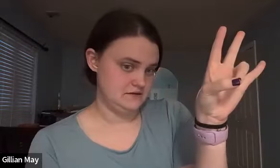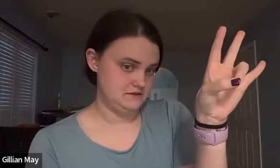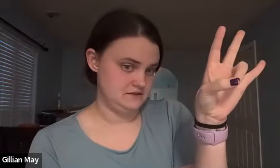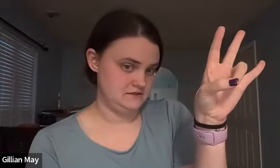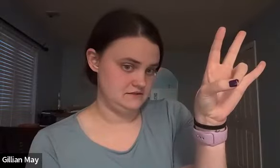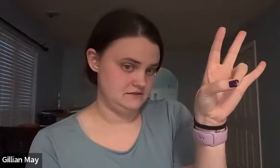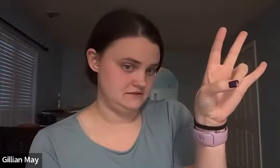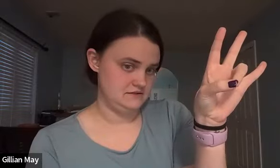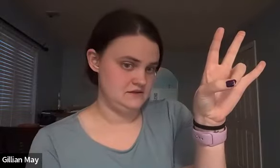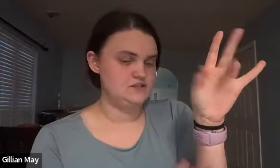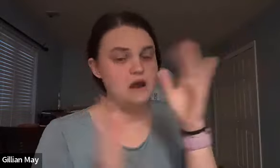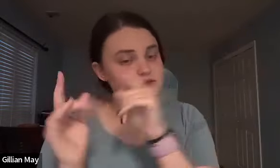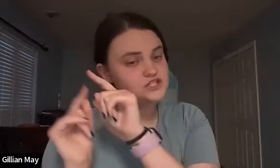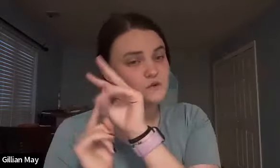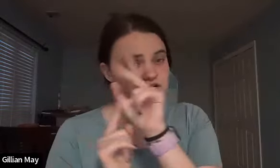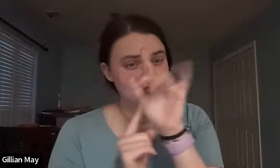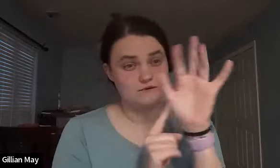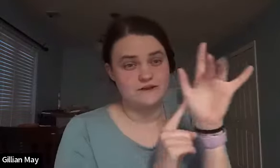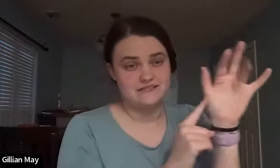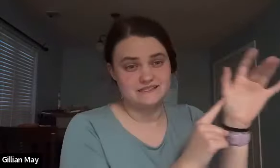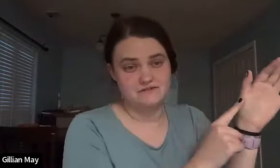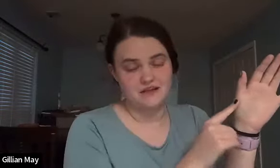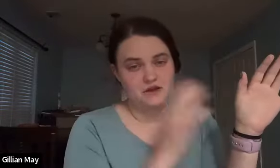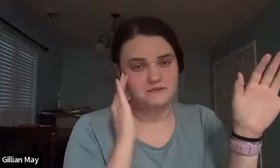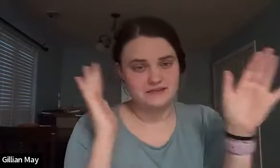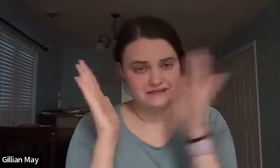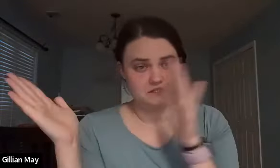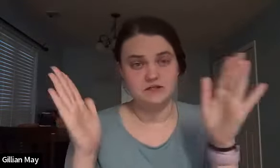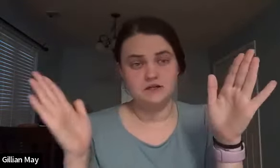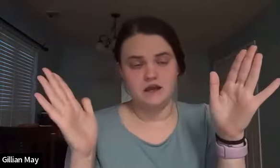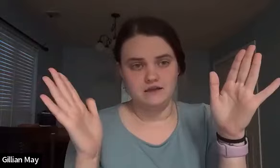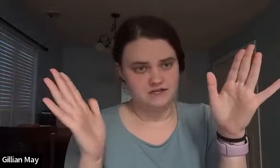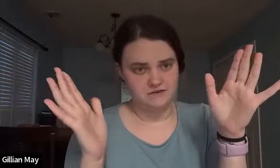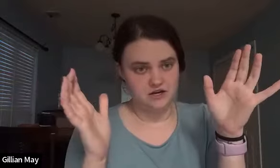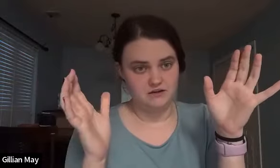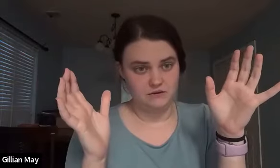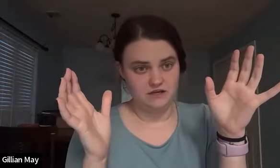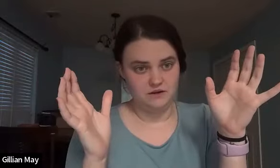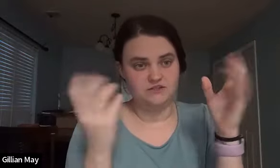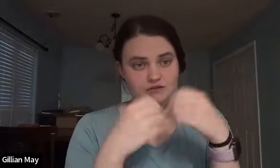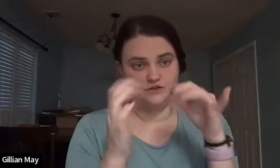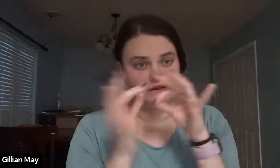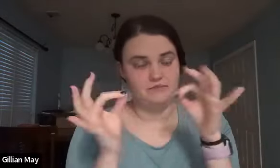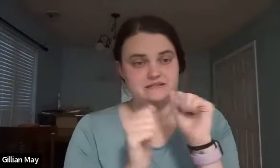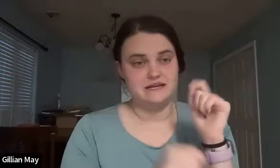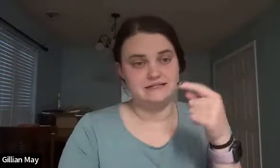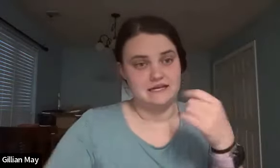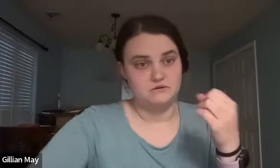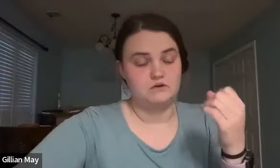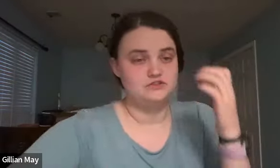1,234,567. So I was just doing 1, 2, 3, 4, 5, 6, 7. I thought that'd be an easier. Every time I try to throw random numbers, I lose my place and then I sign it wrong.